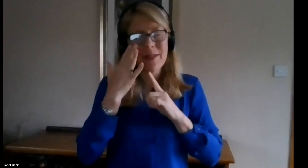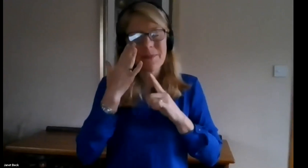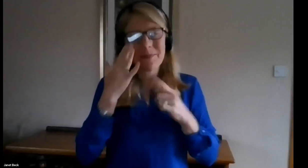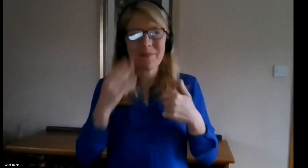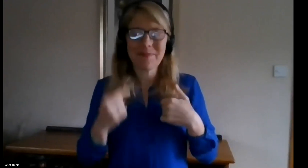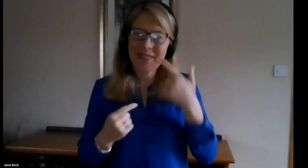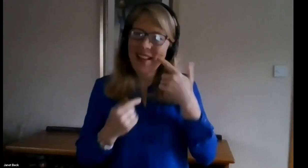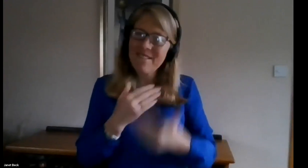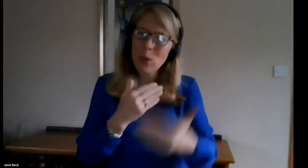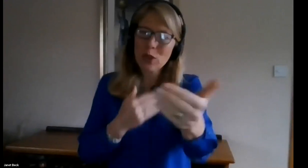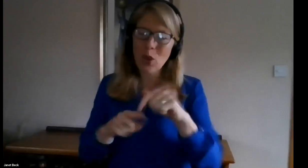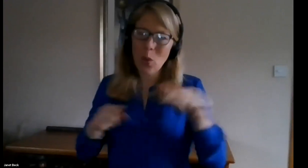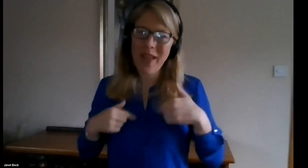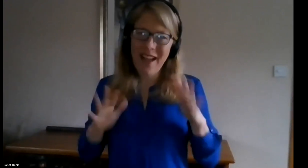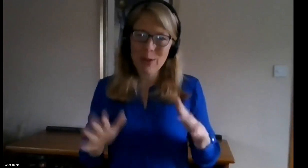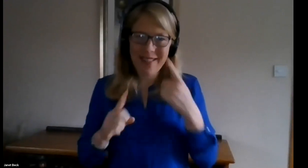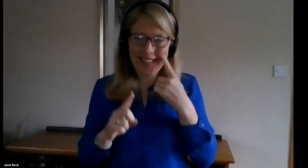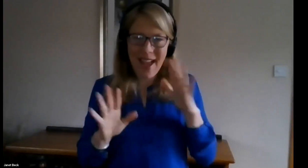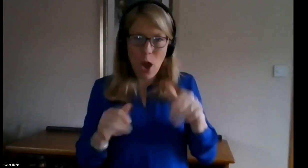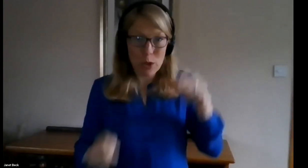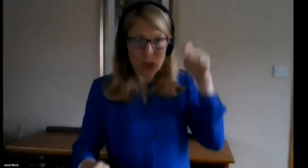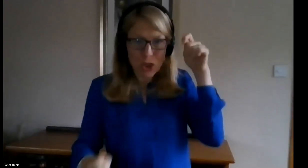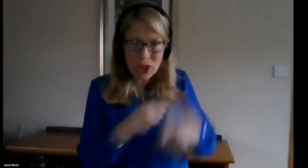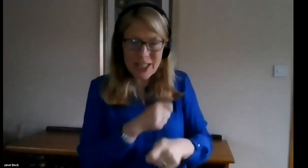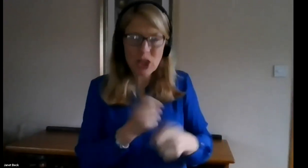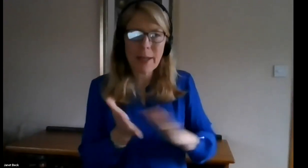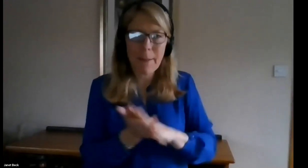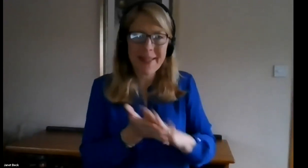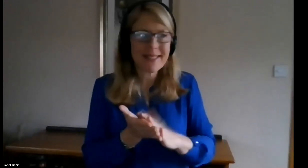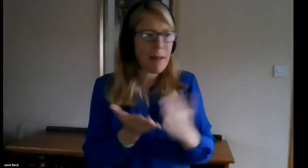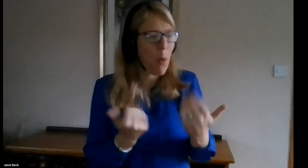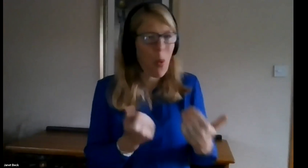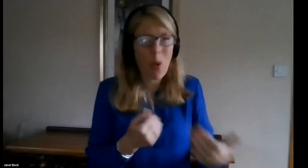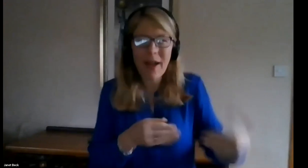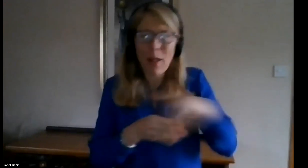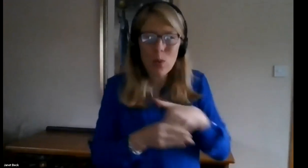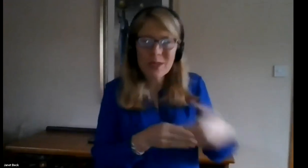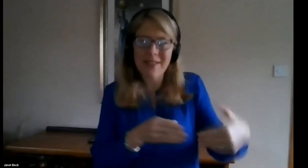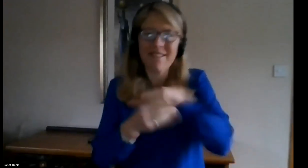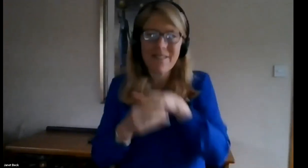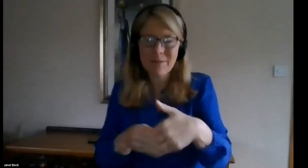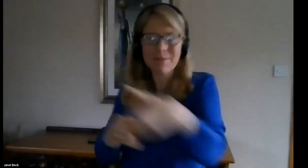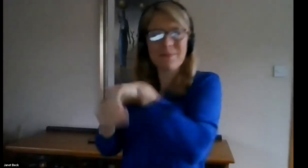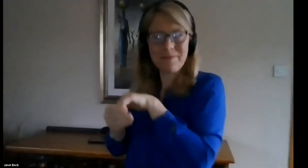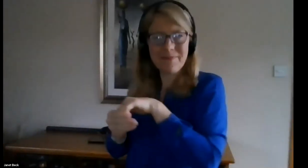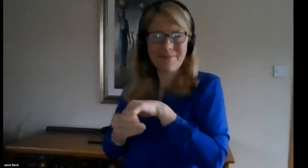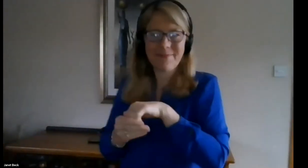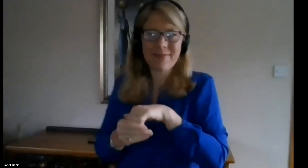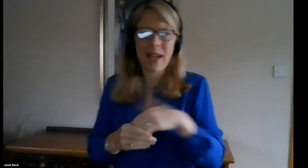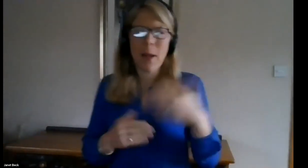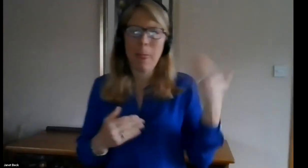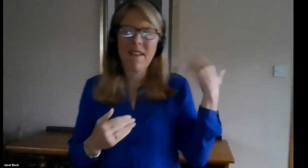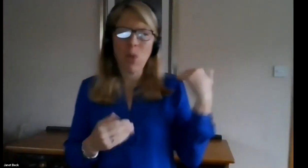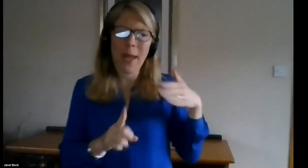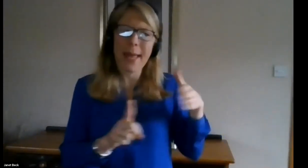transformational interventions that can affect a greater inclusion rather than, if you like, the more traditional empowering interventions, which were